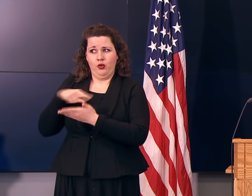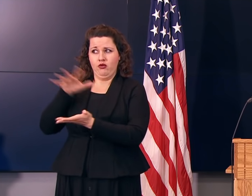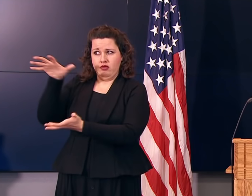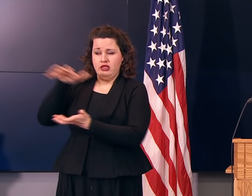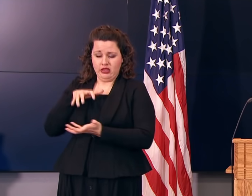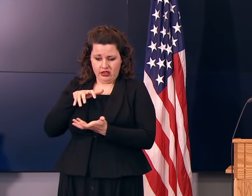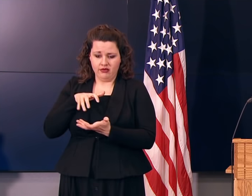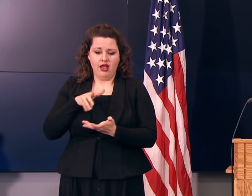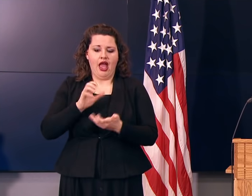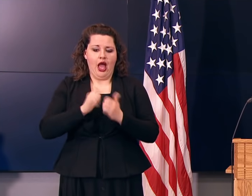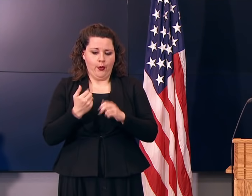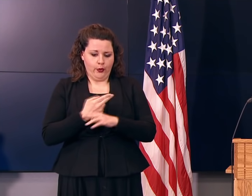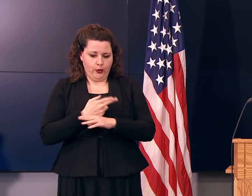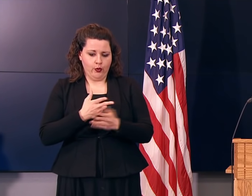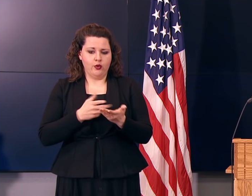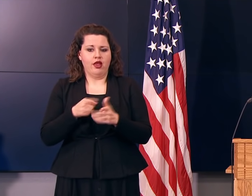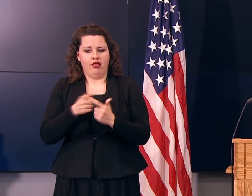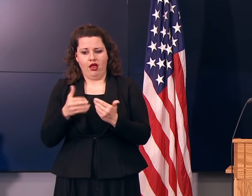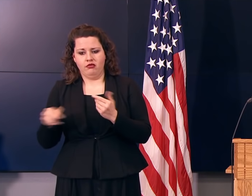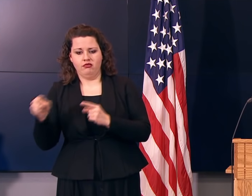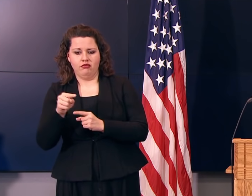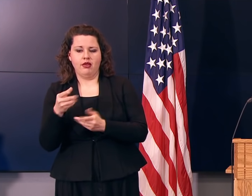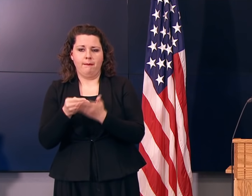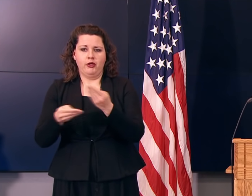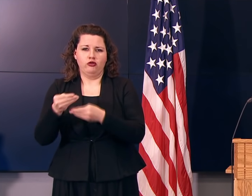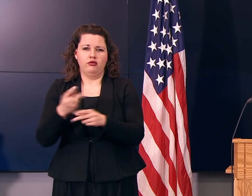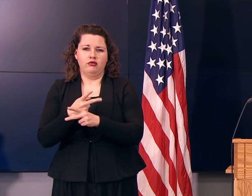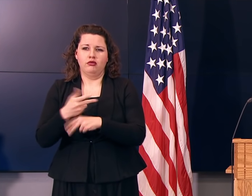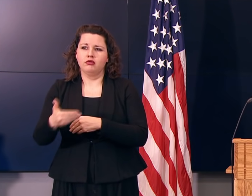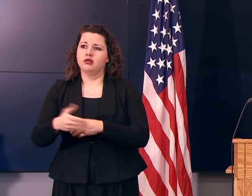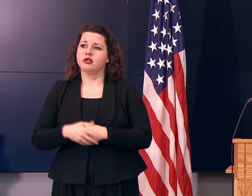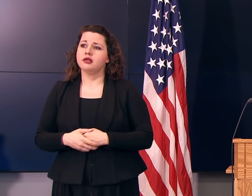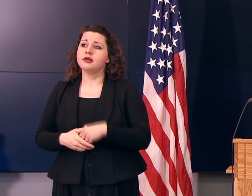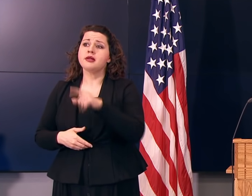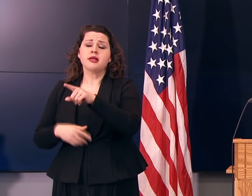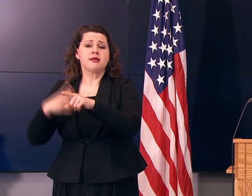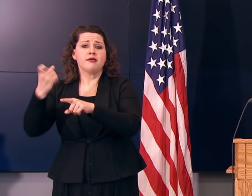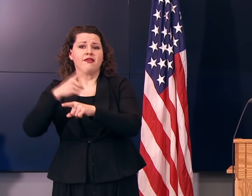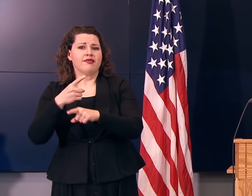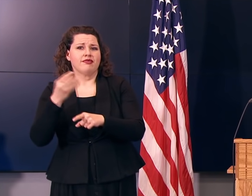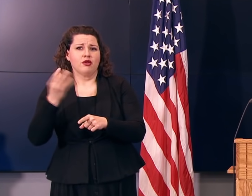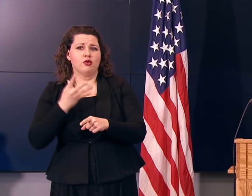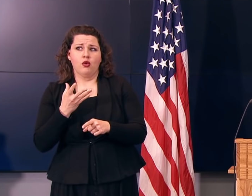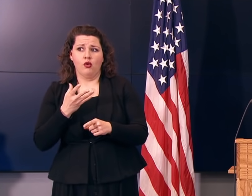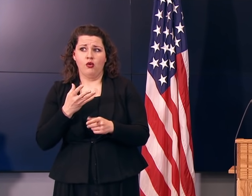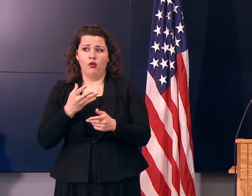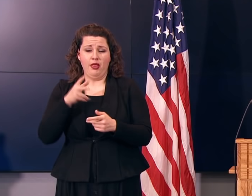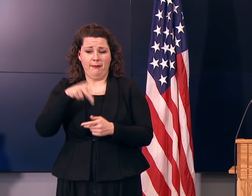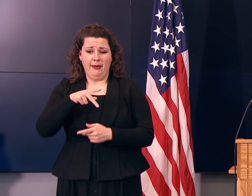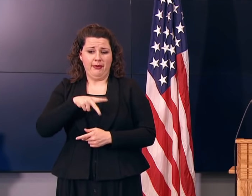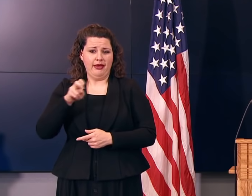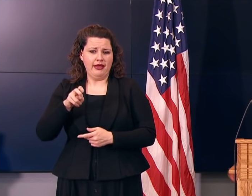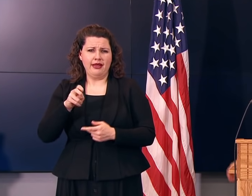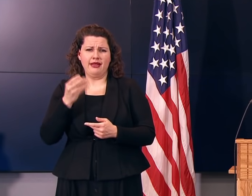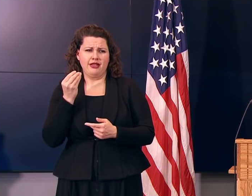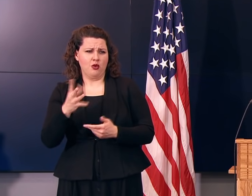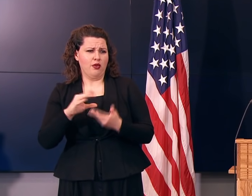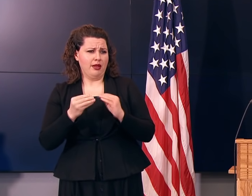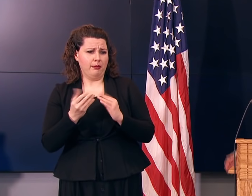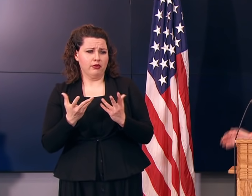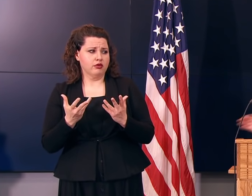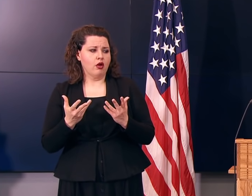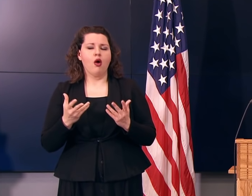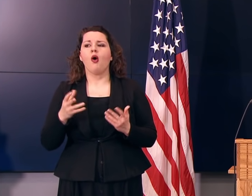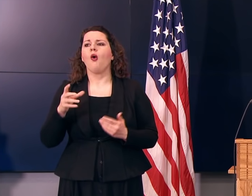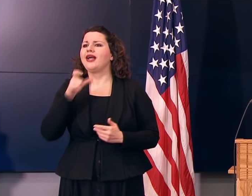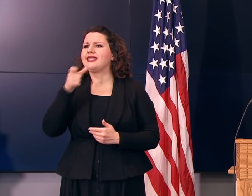and then circle back and take a look at that moving forward. On that, can you just give us a quick update on where we are with PPP and? Oh, shoot. I didn't